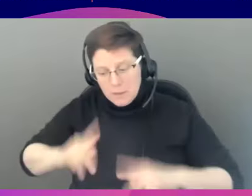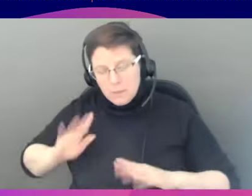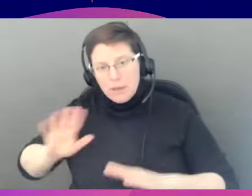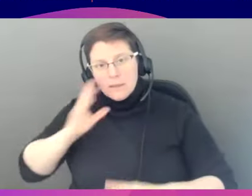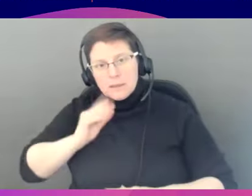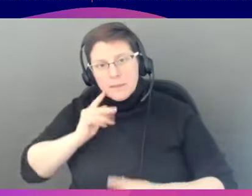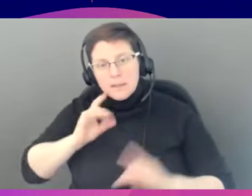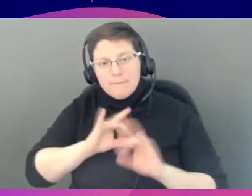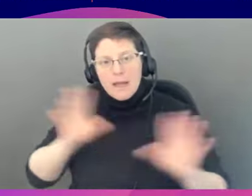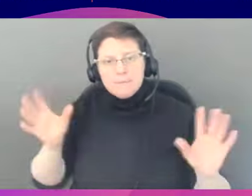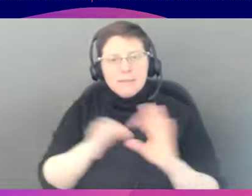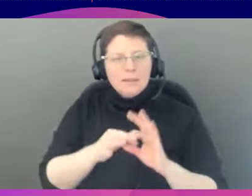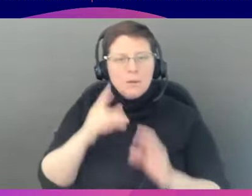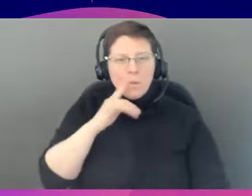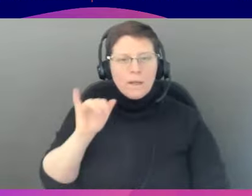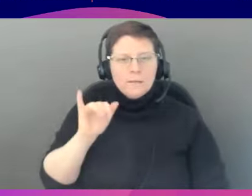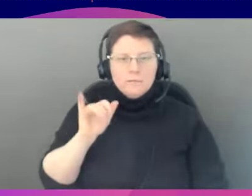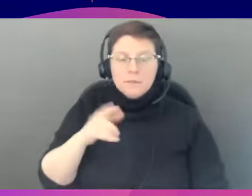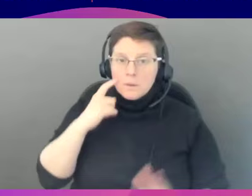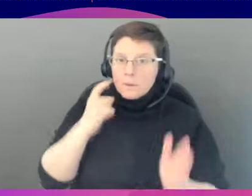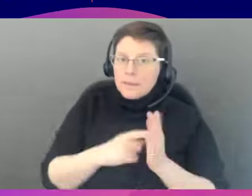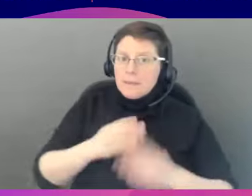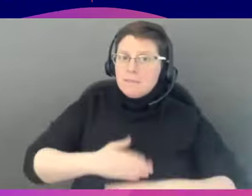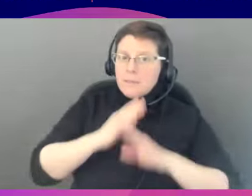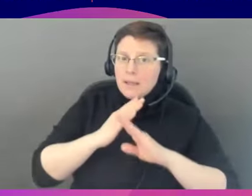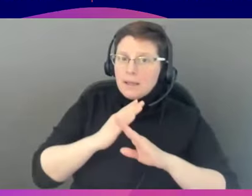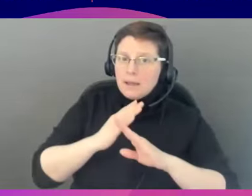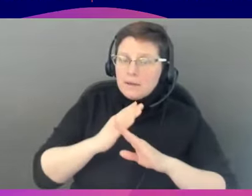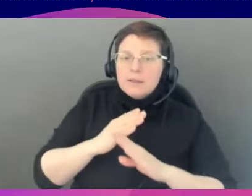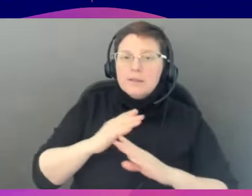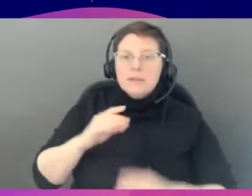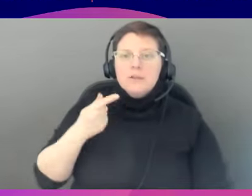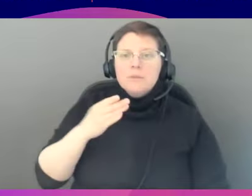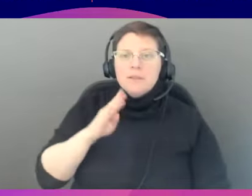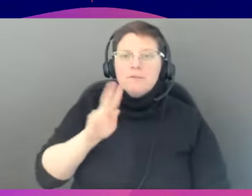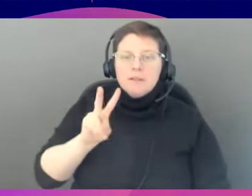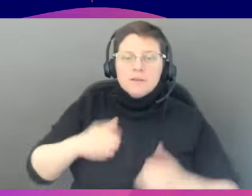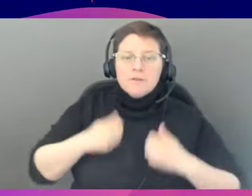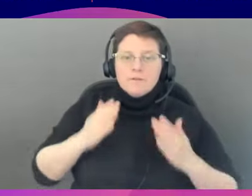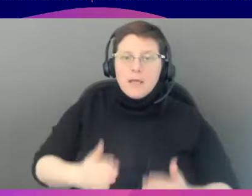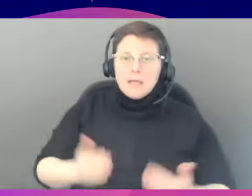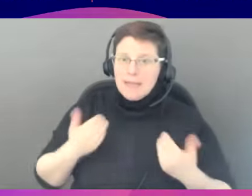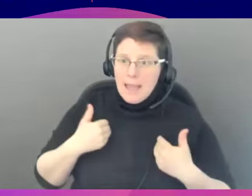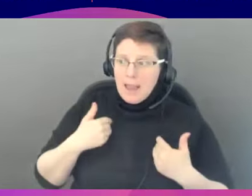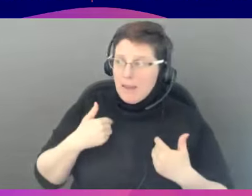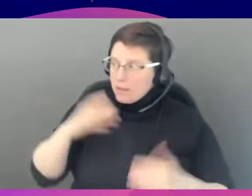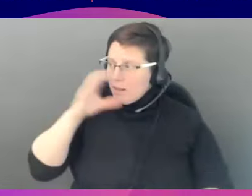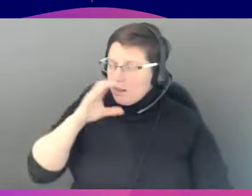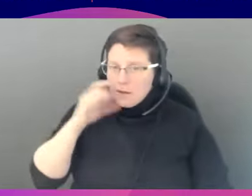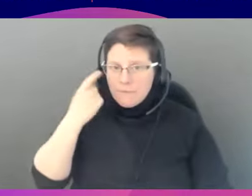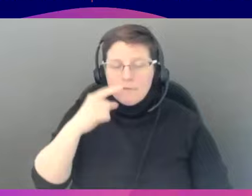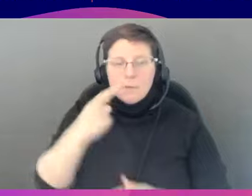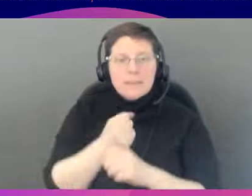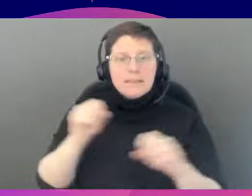be able to recognize the barriers survivors of gender-based violence and their animals face in securing safe shelter and